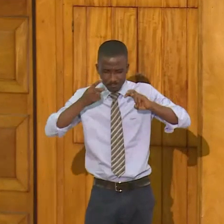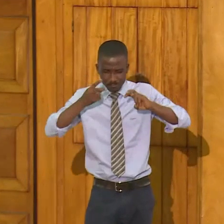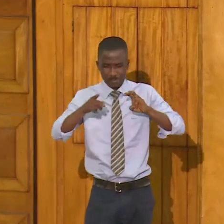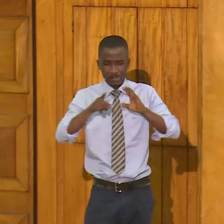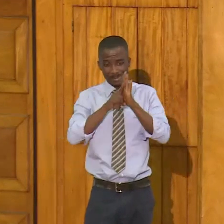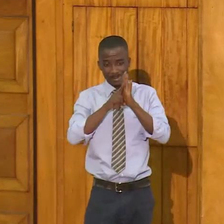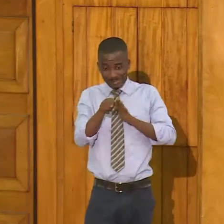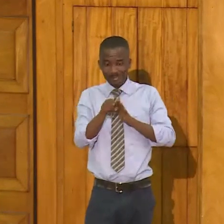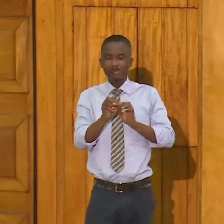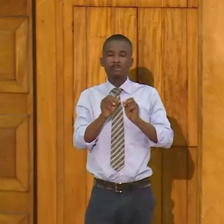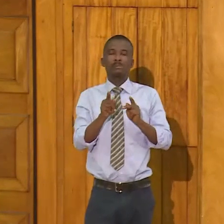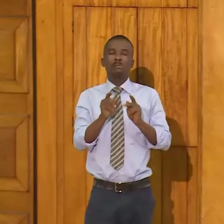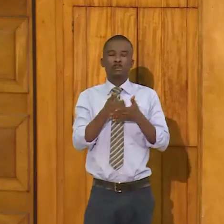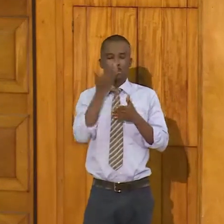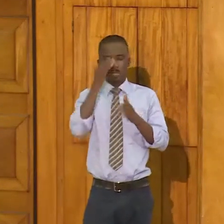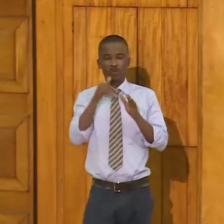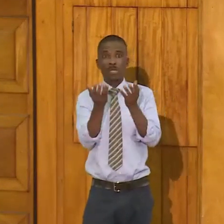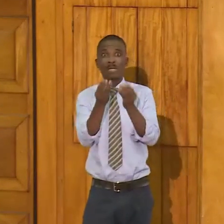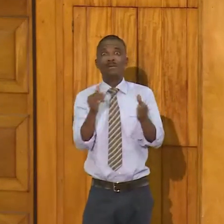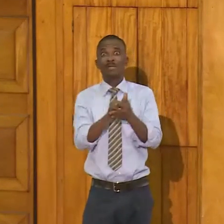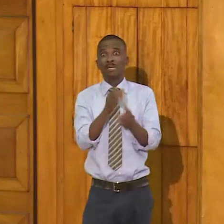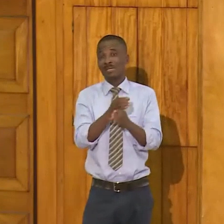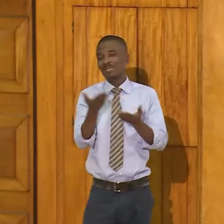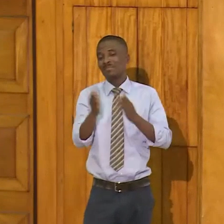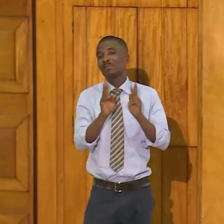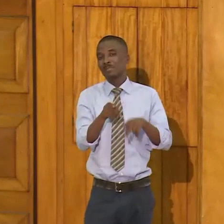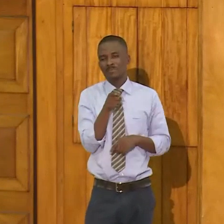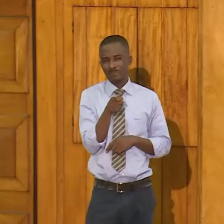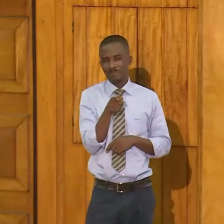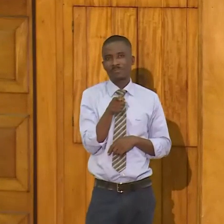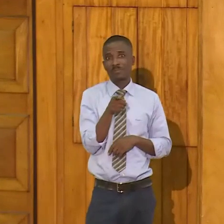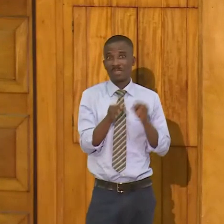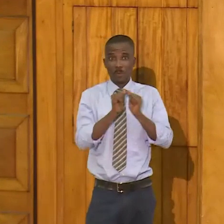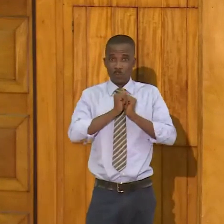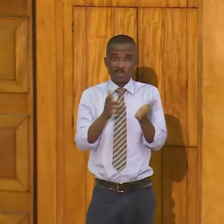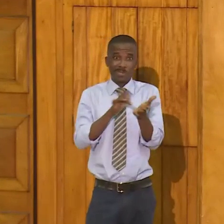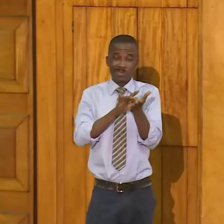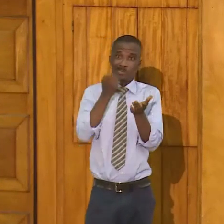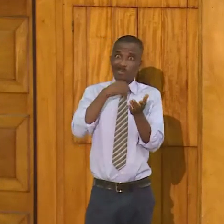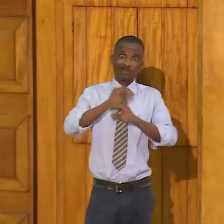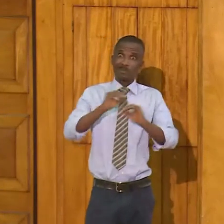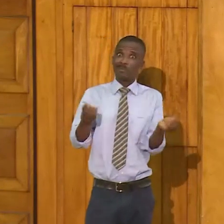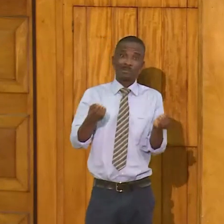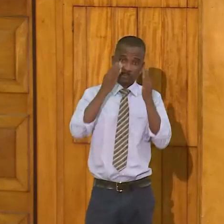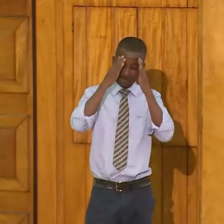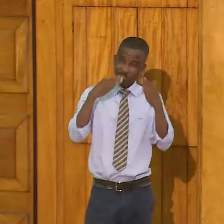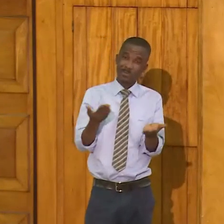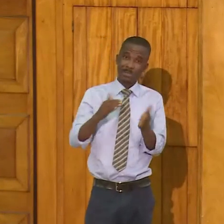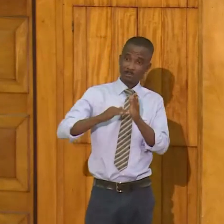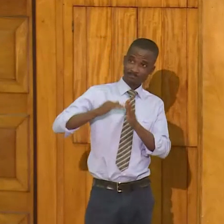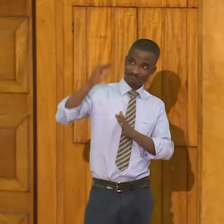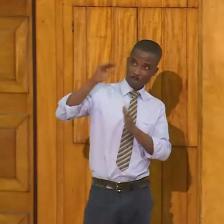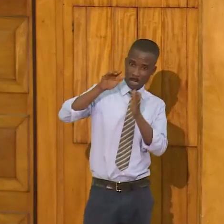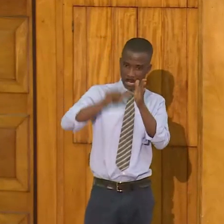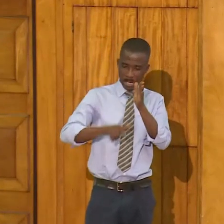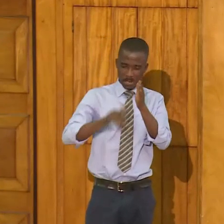effectiveness of the treatment. And if we don't also do viral load, we are not able to know whether we are doing well in terms of the